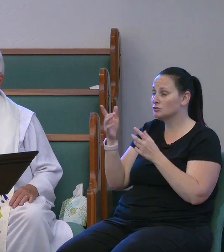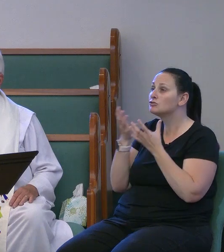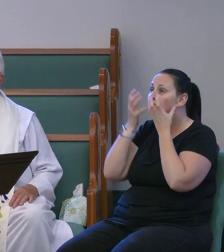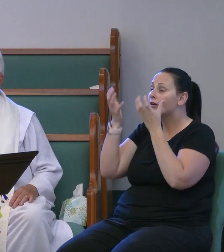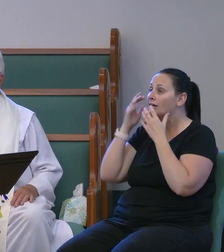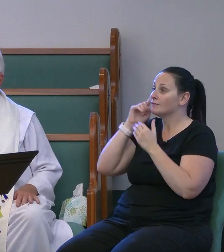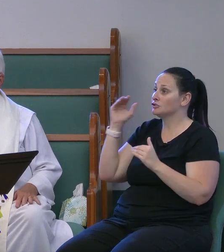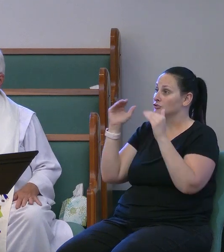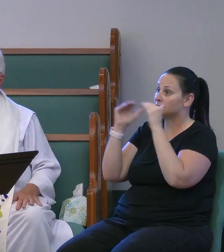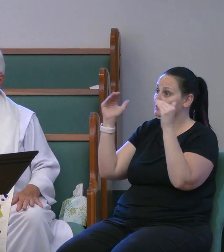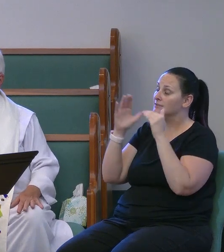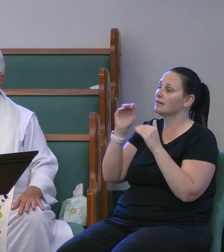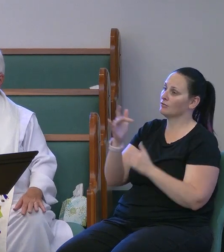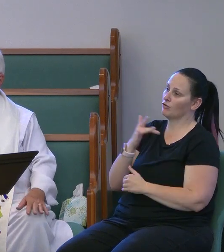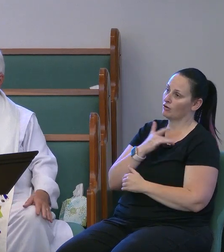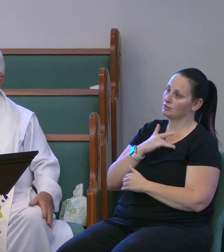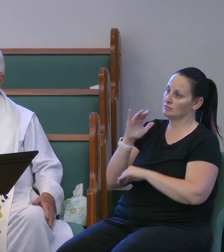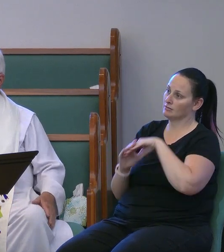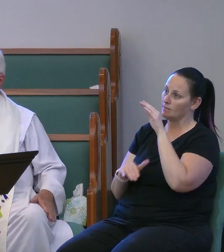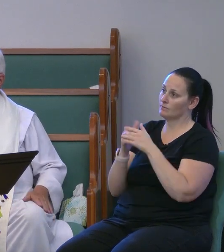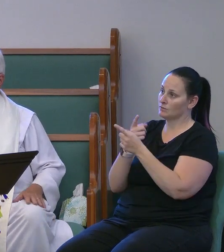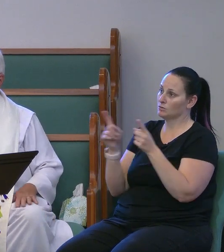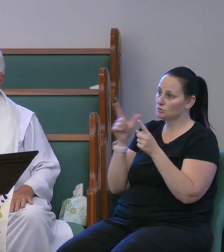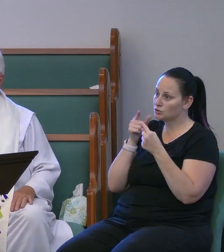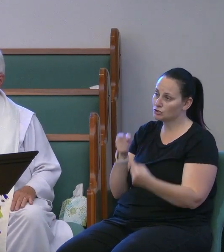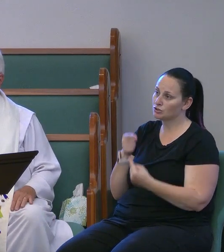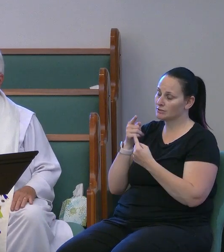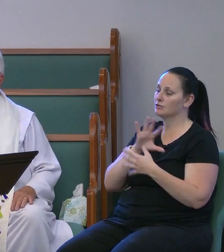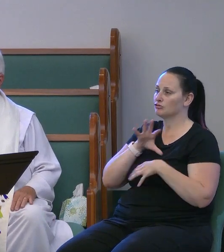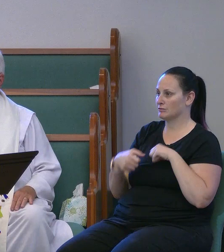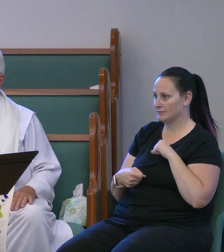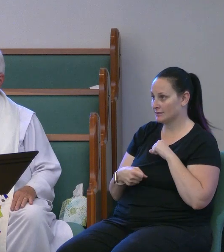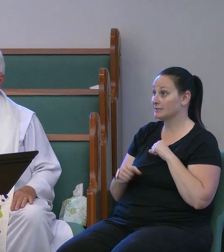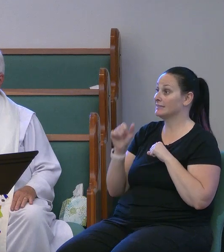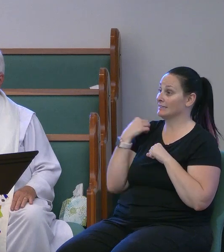for justice, and the hearts to comfort those hurting and grieving.